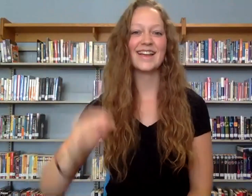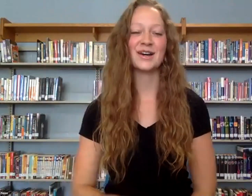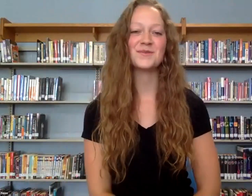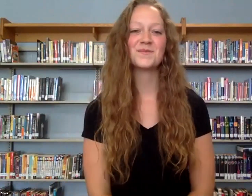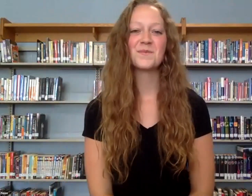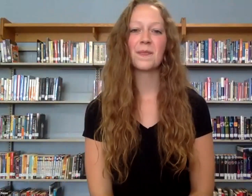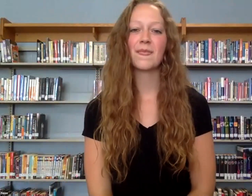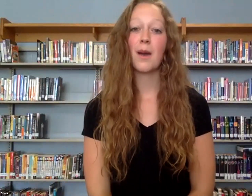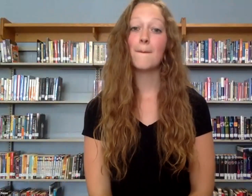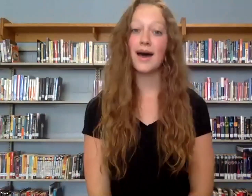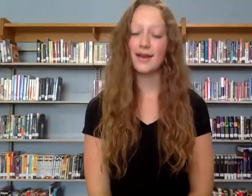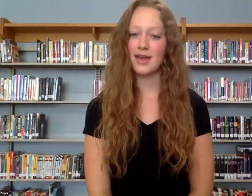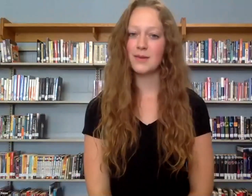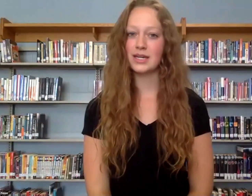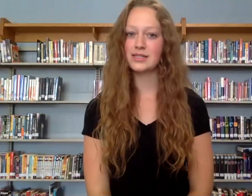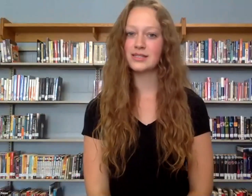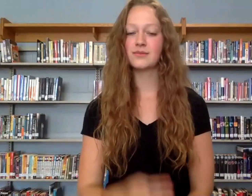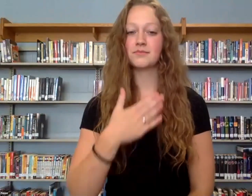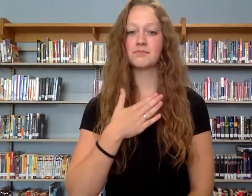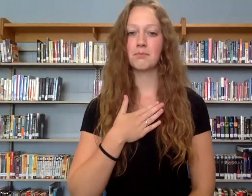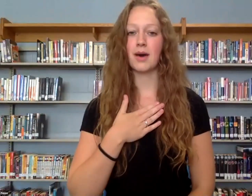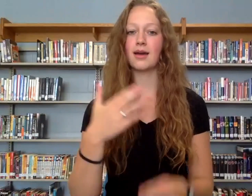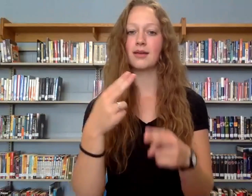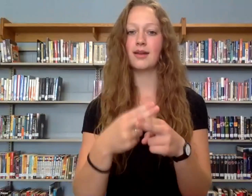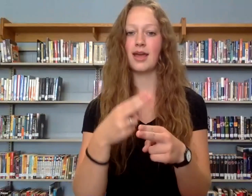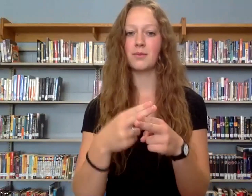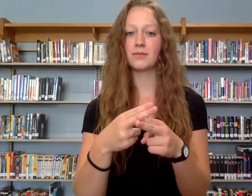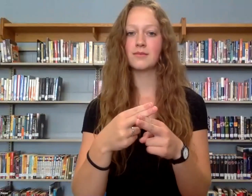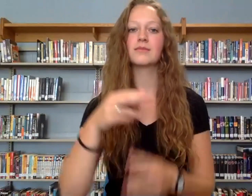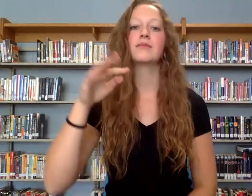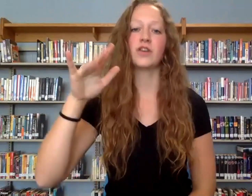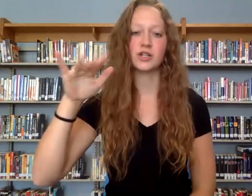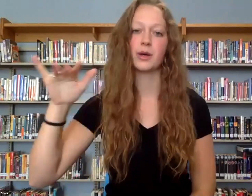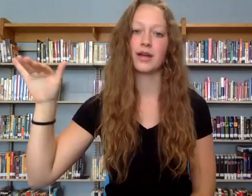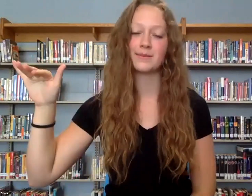Hello. My name is, my name, finger spell your name.